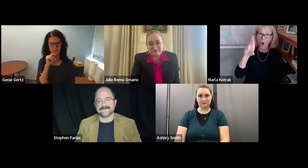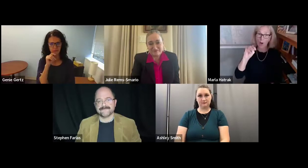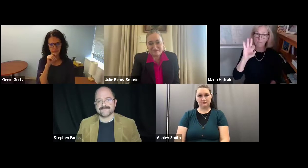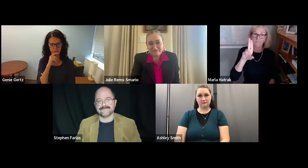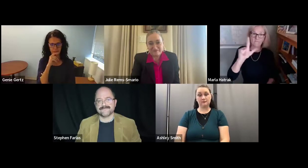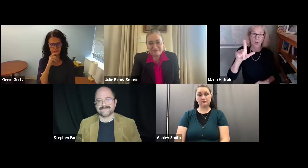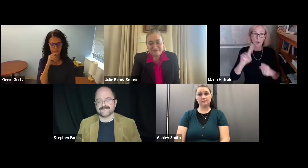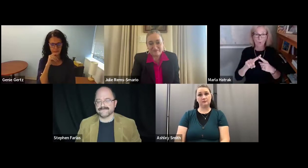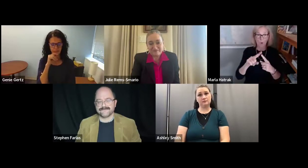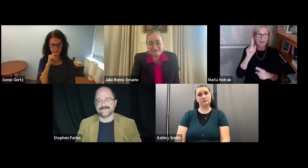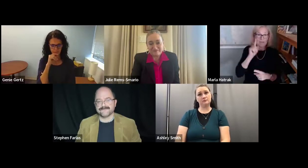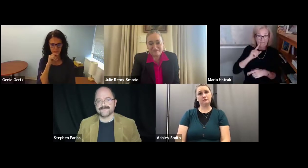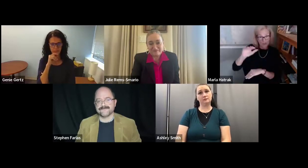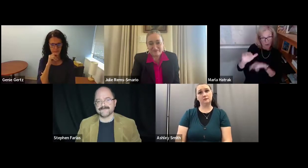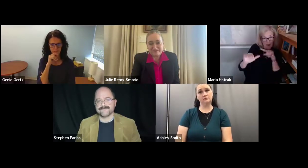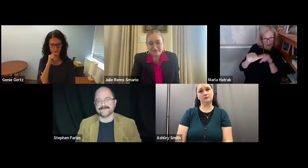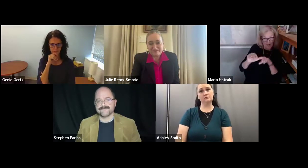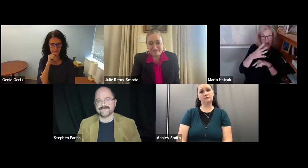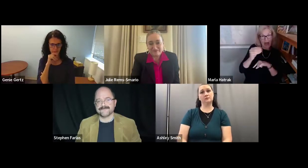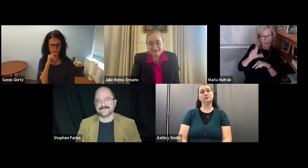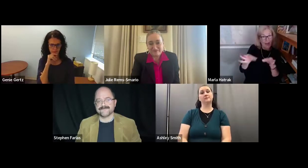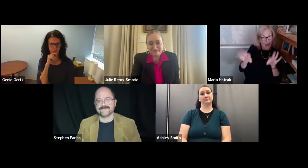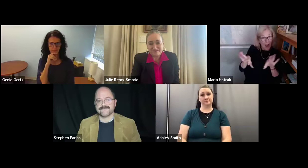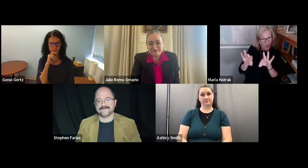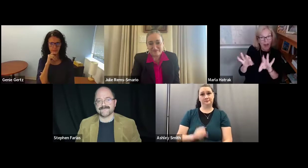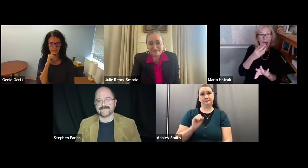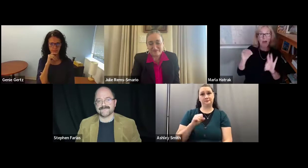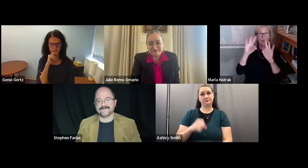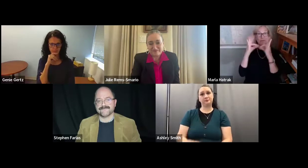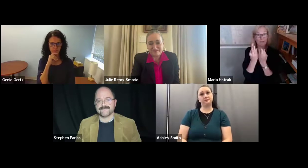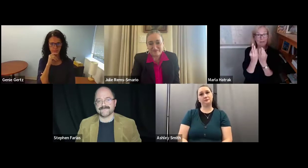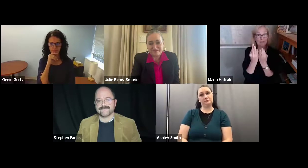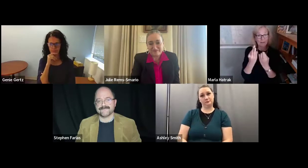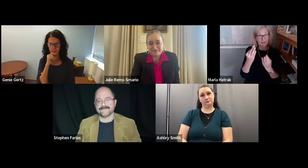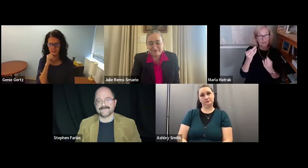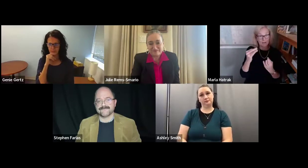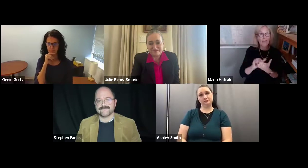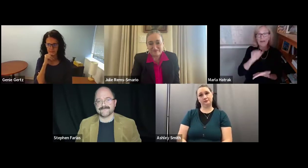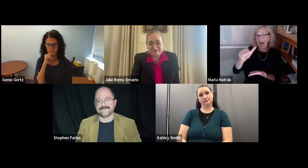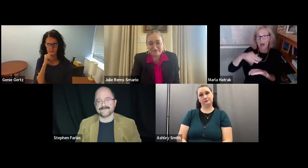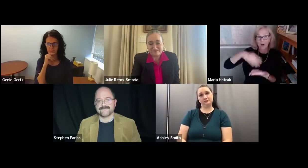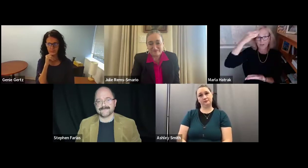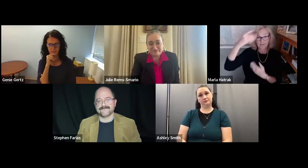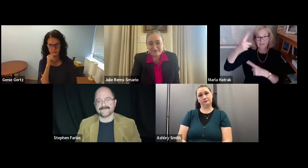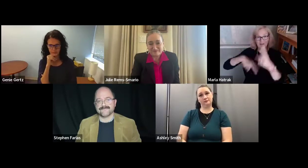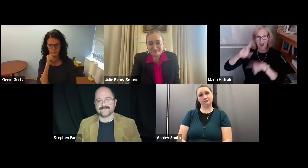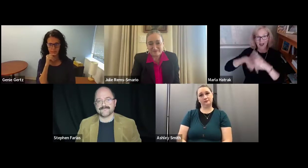That's really where we see the harmful effects that have impacted the individual child, their ability to acquire language, and their family support,